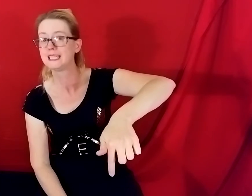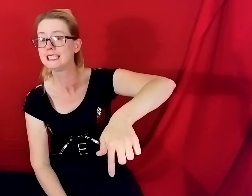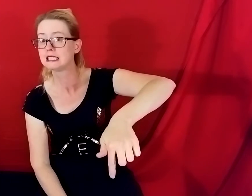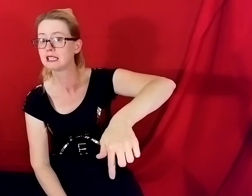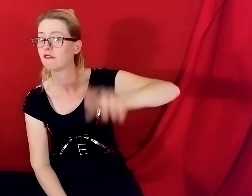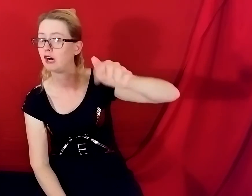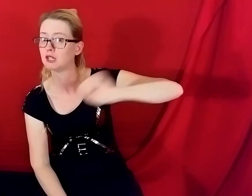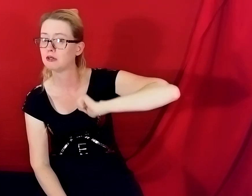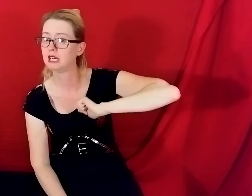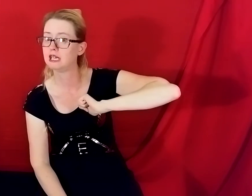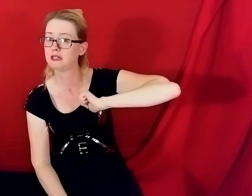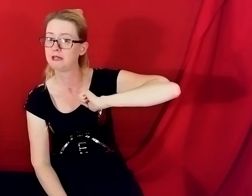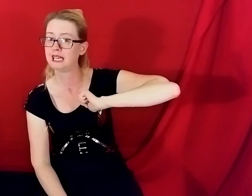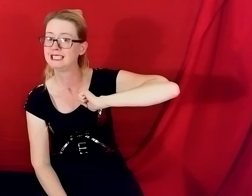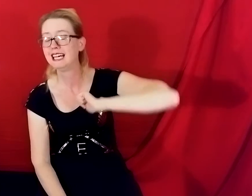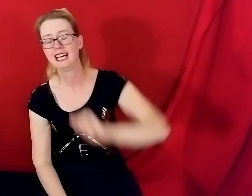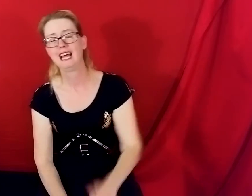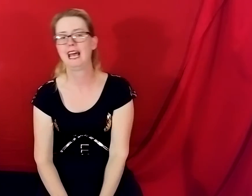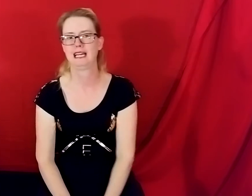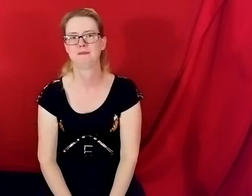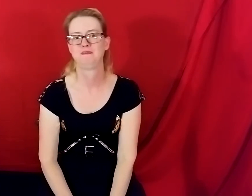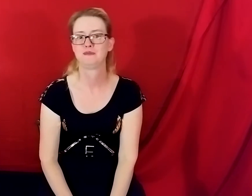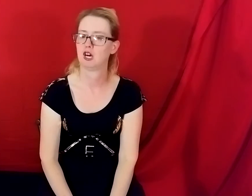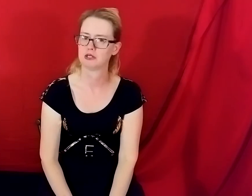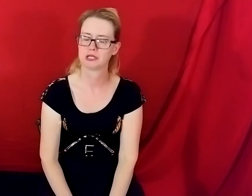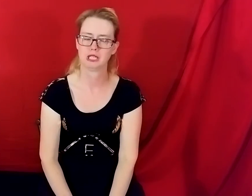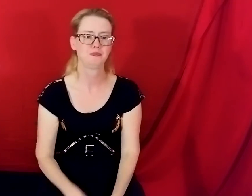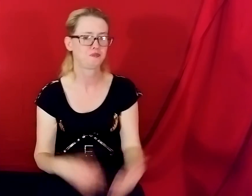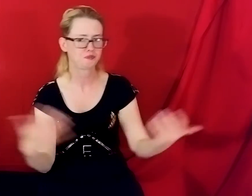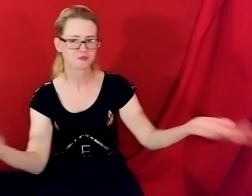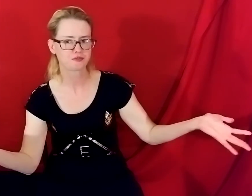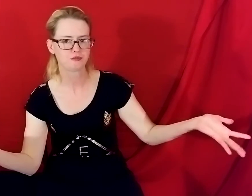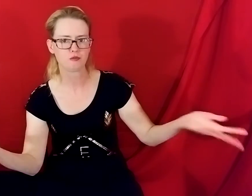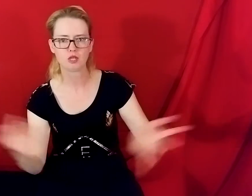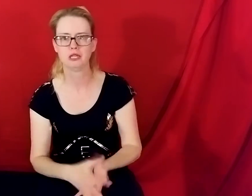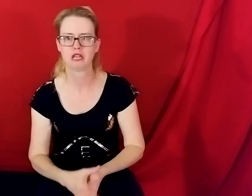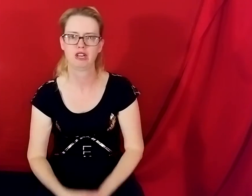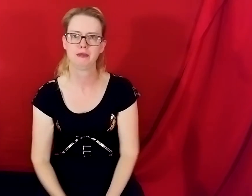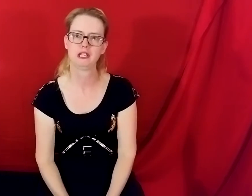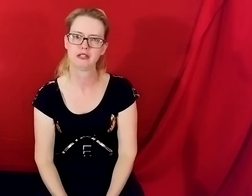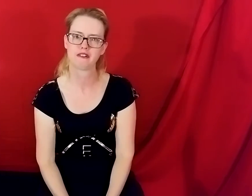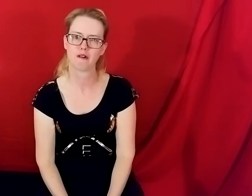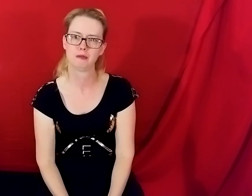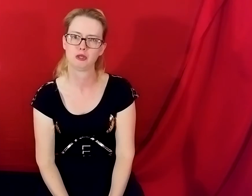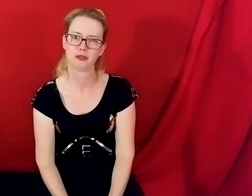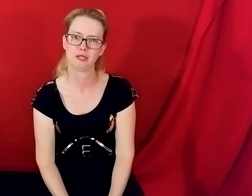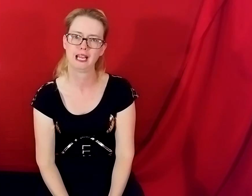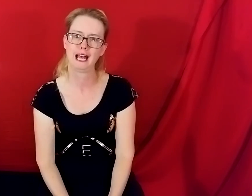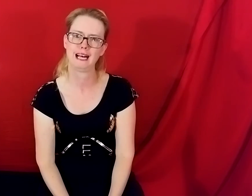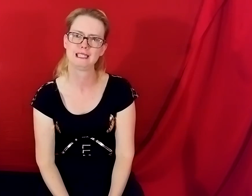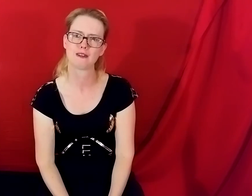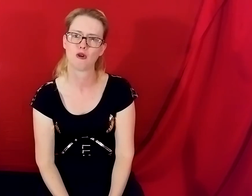follow up do that and also you can find me on instagram youtube and of course